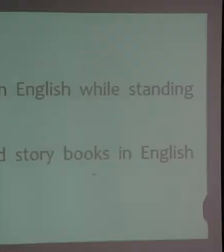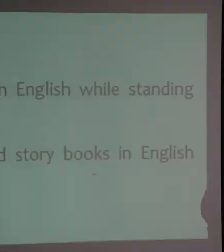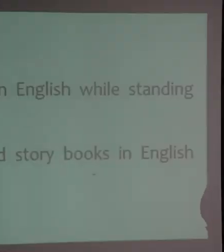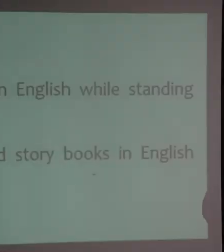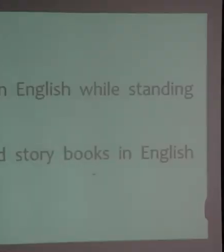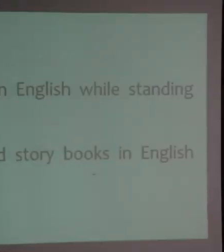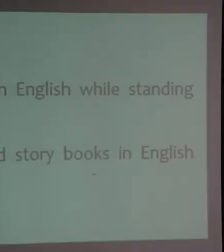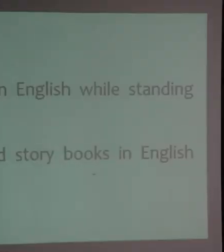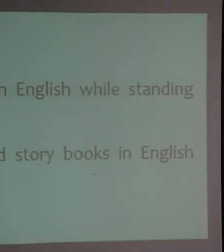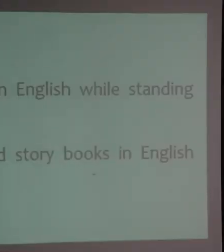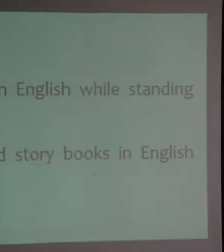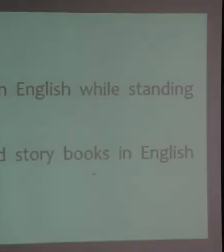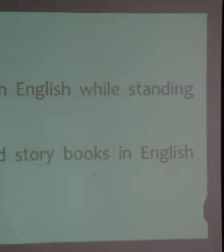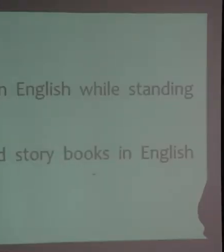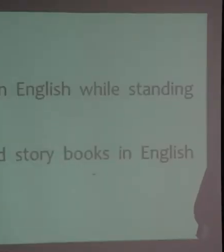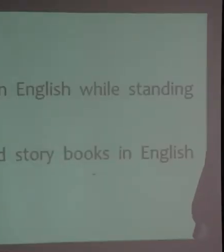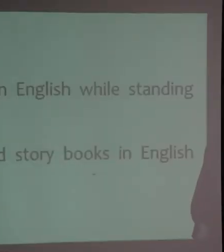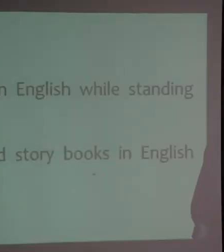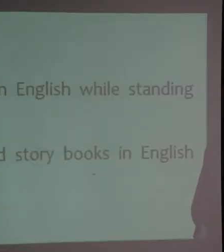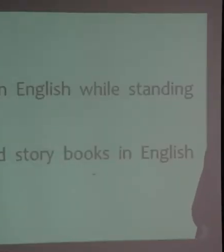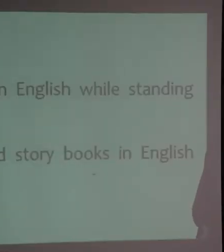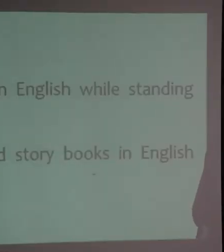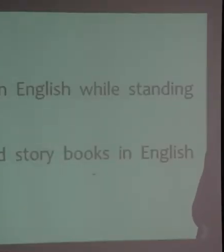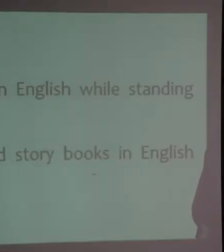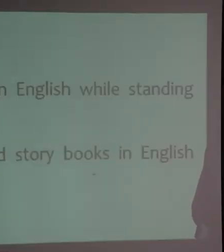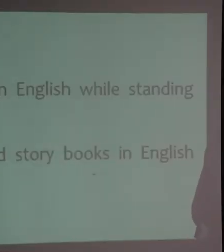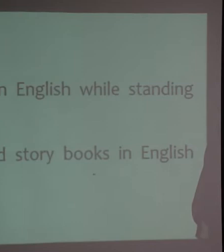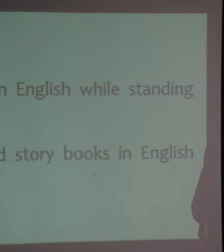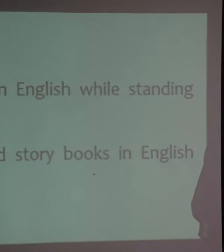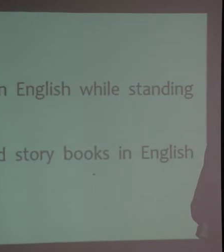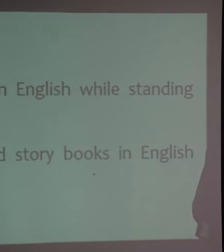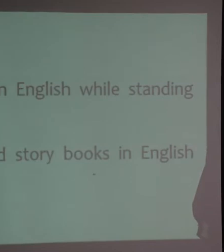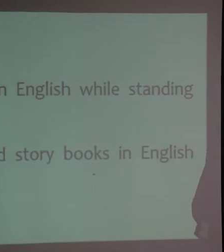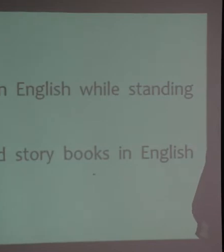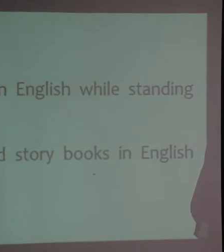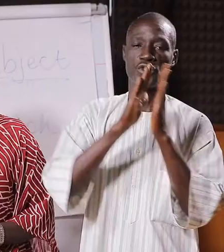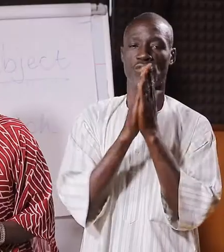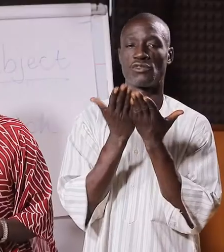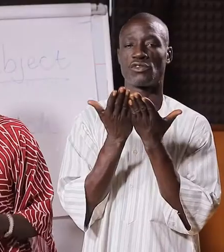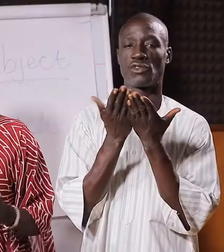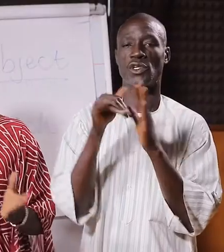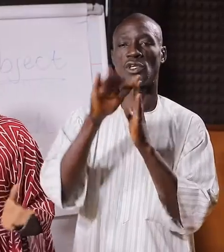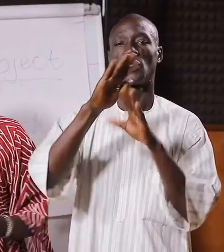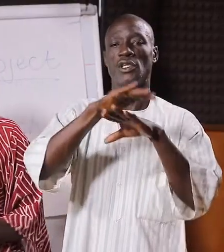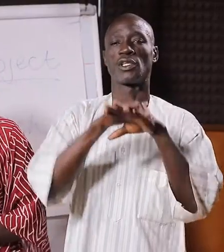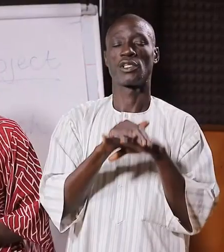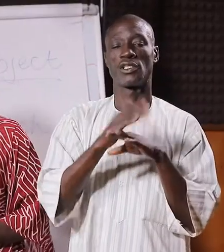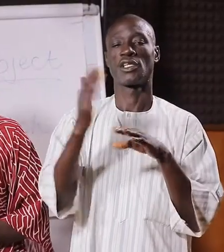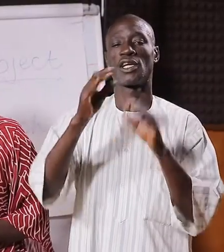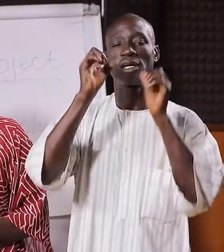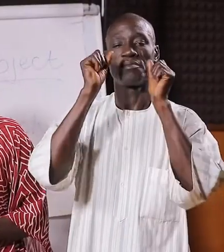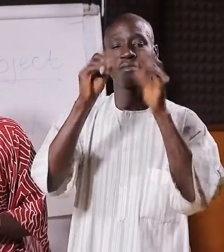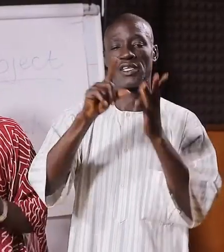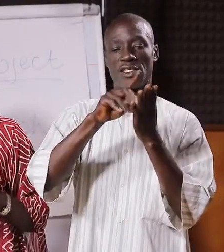2, always read good storybooks in English. Books that interest you. There are so many storybooks out